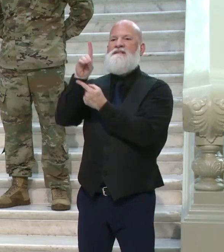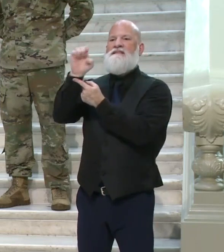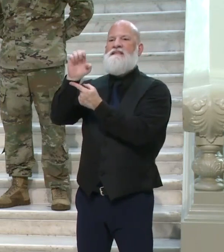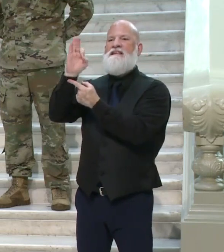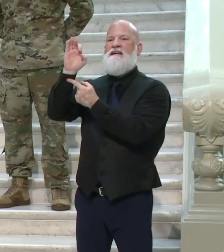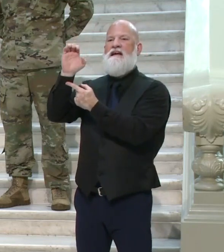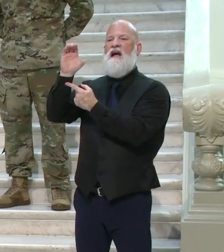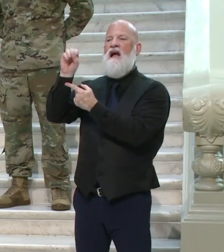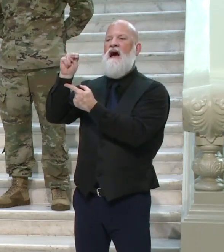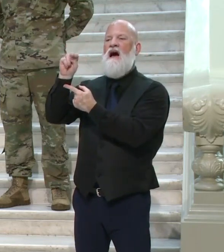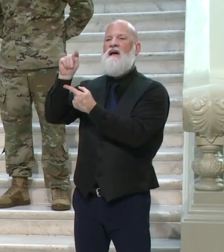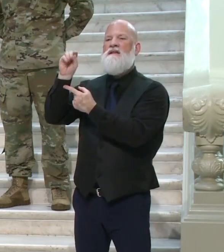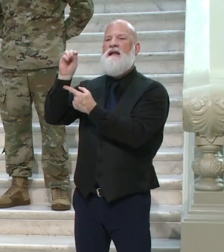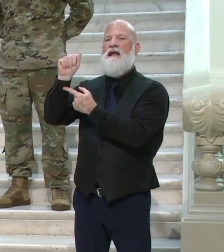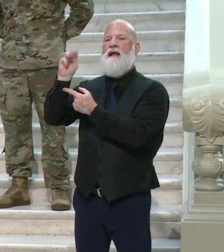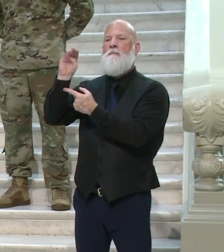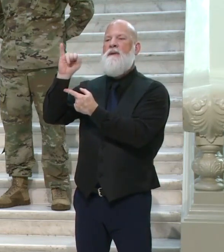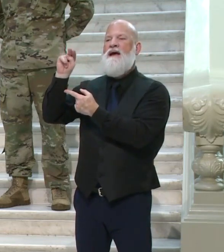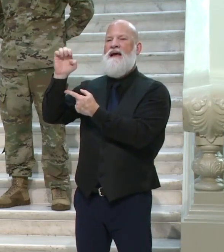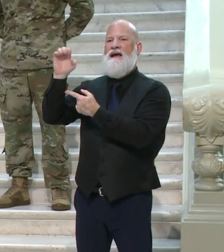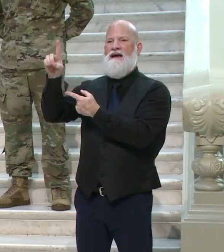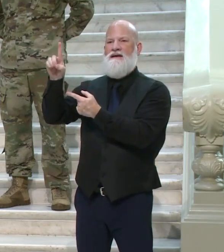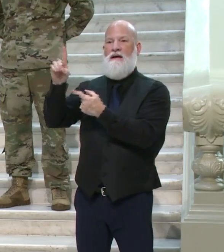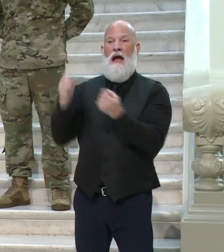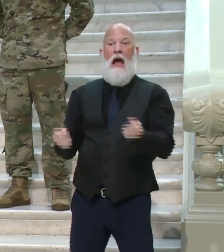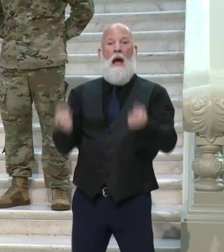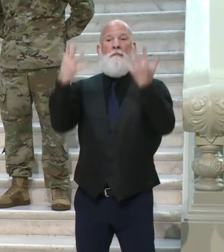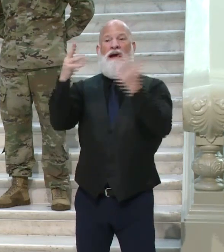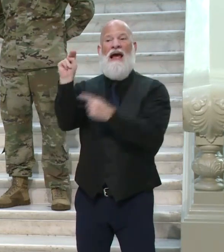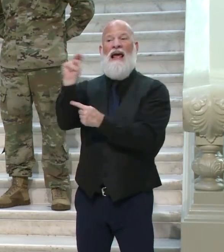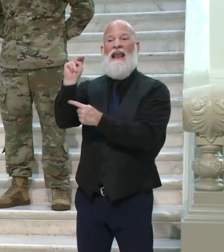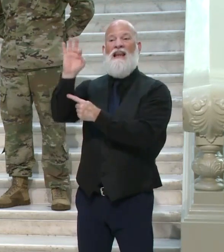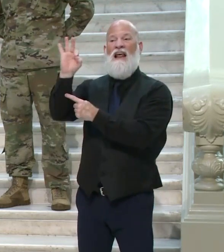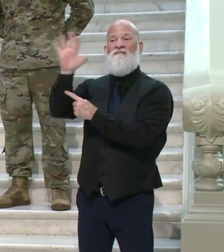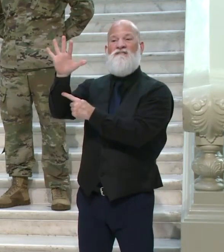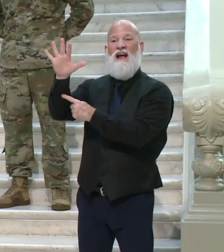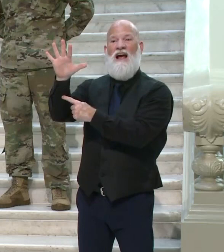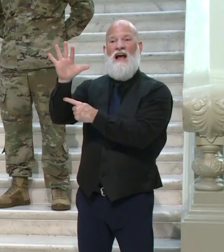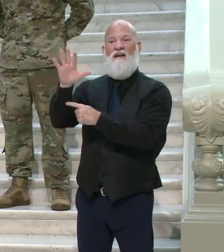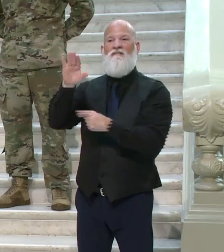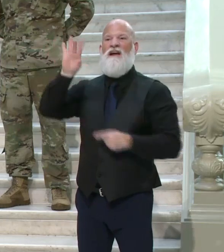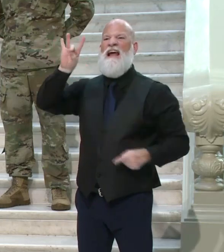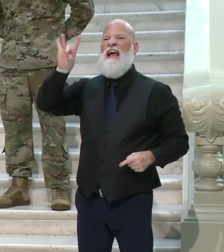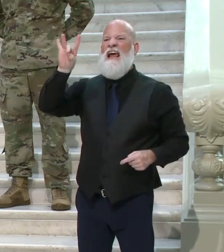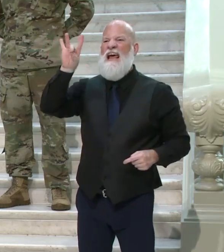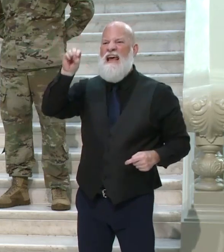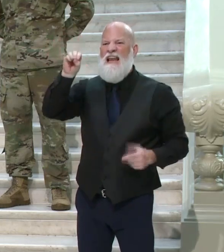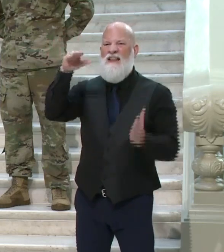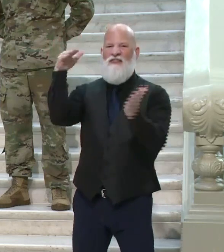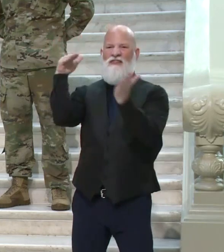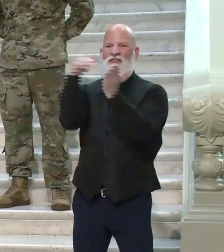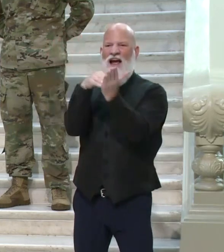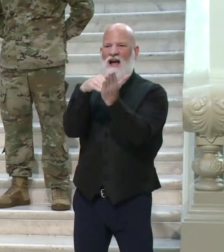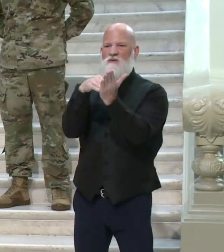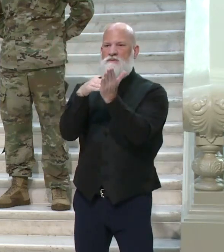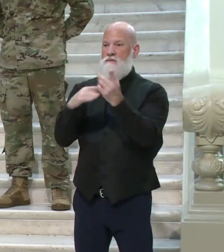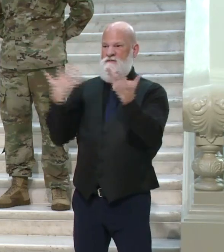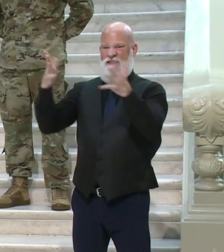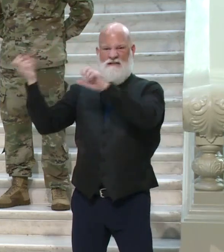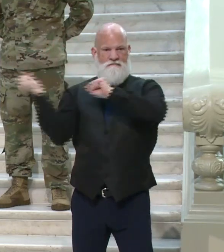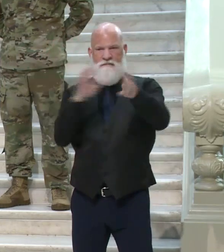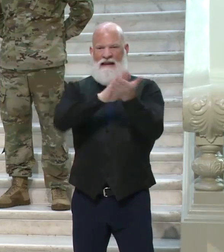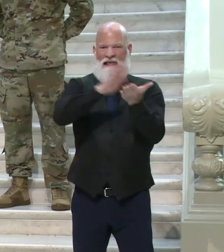80,000 N95 masks per day. 80,000 masks per day. Each mask can also